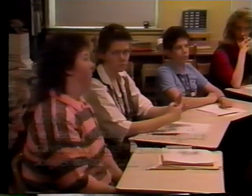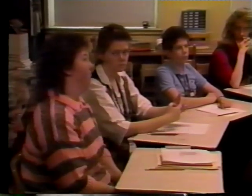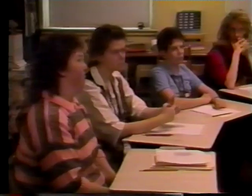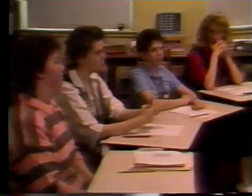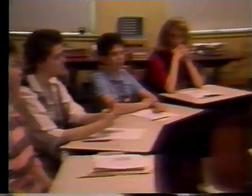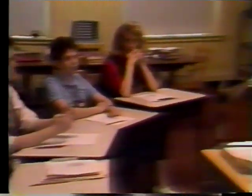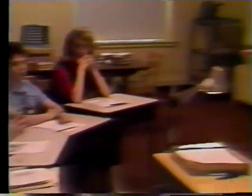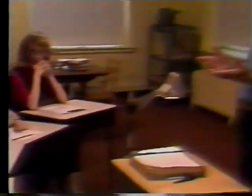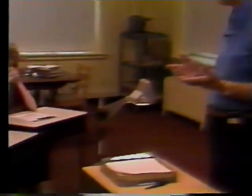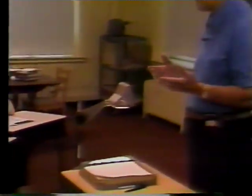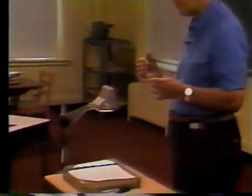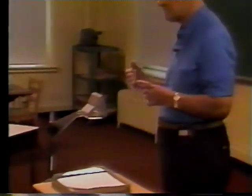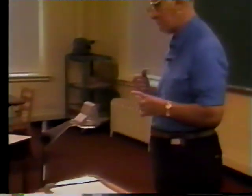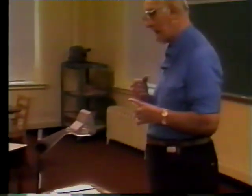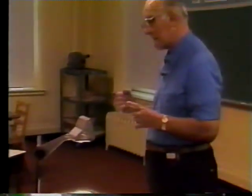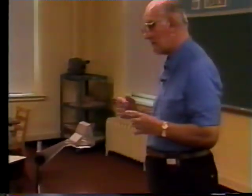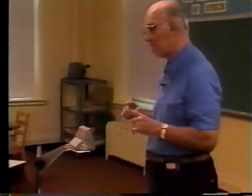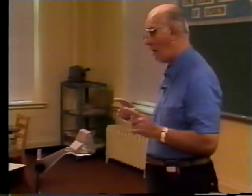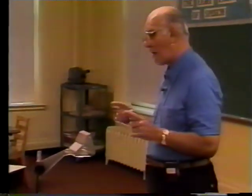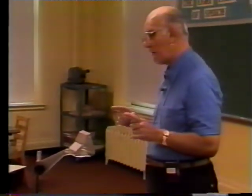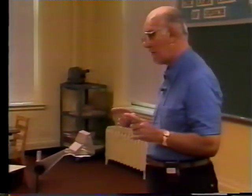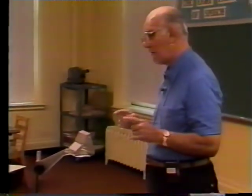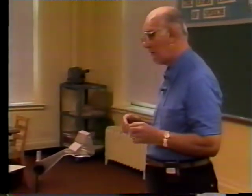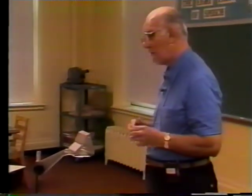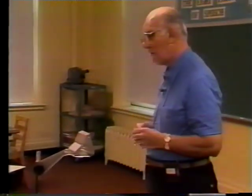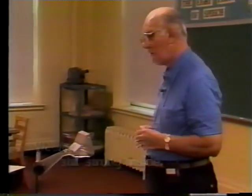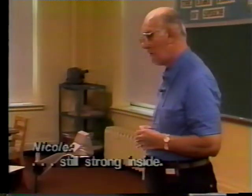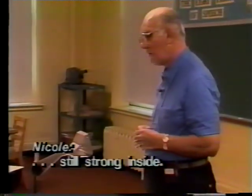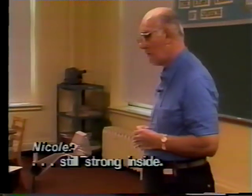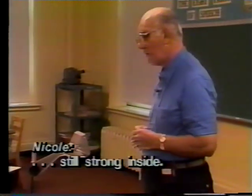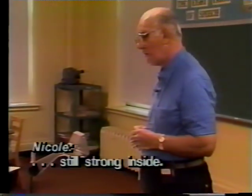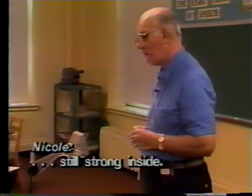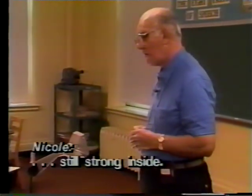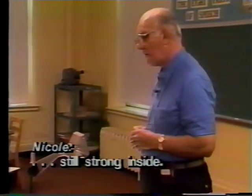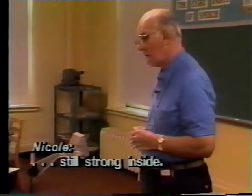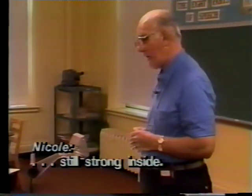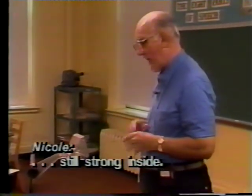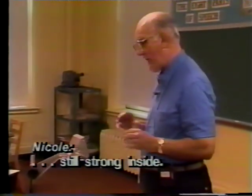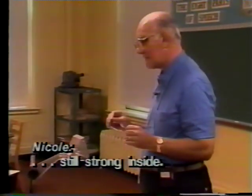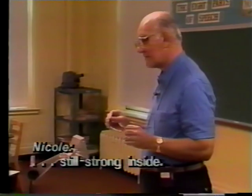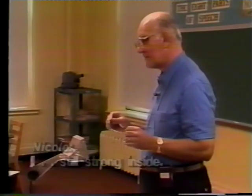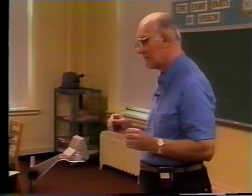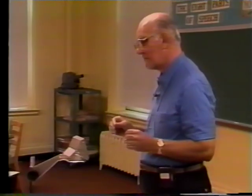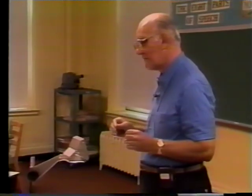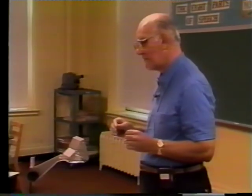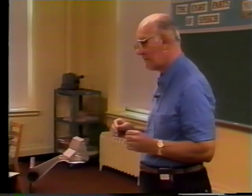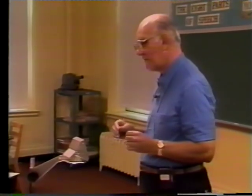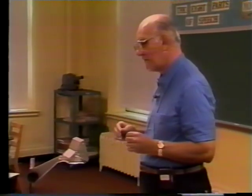What? He was beaten, but... Still strong inside. And